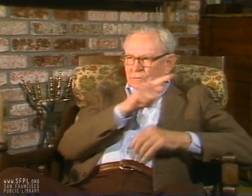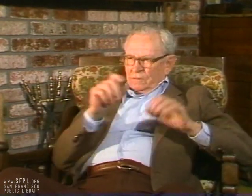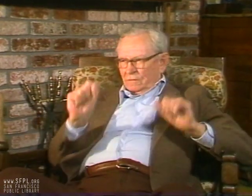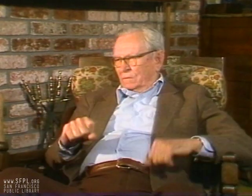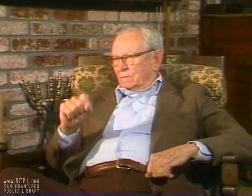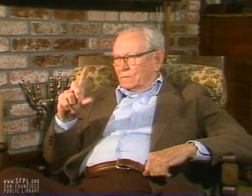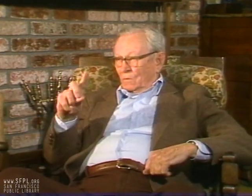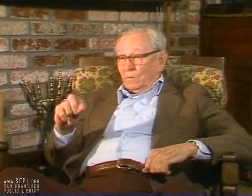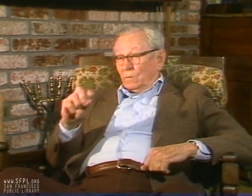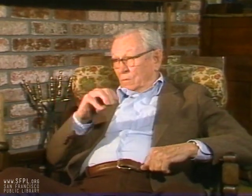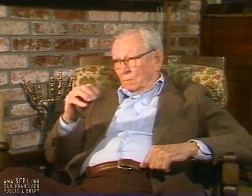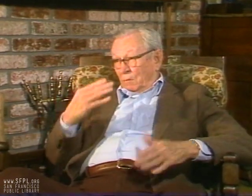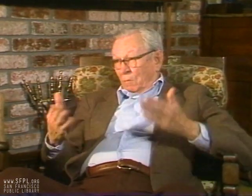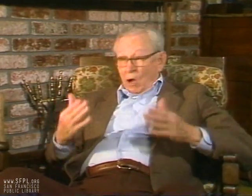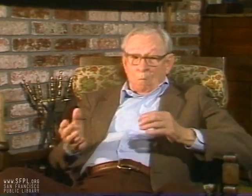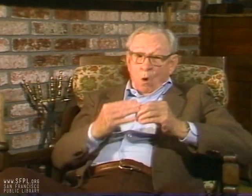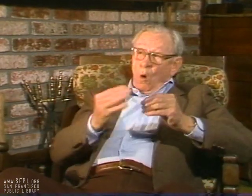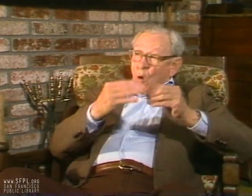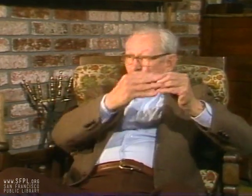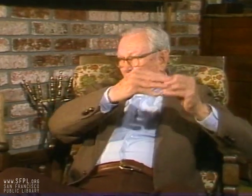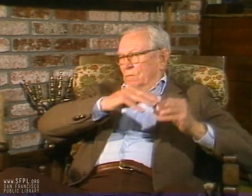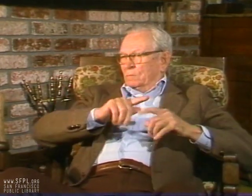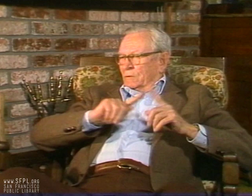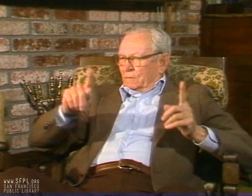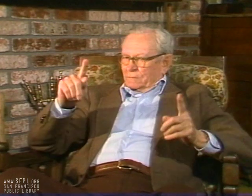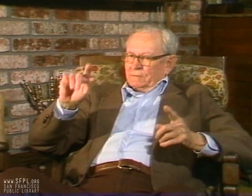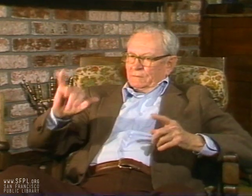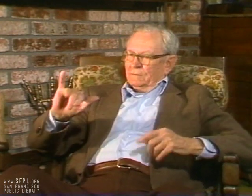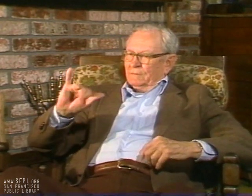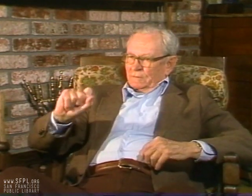deaf people can do everything they can, and probably more.